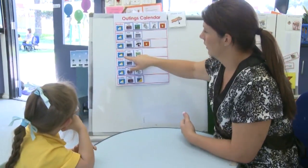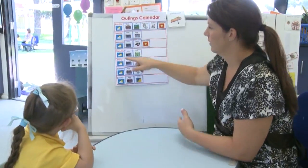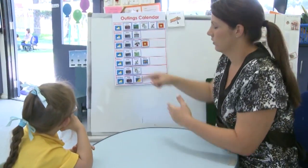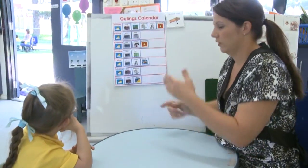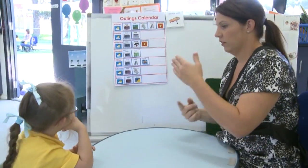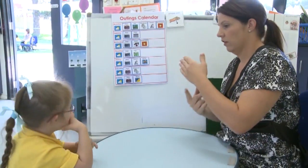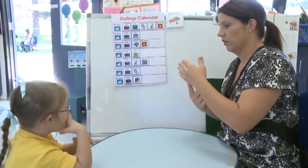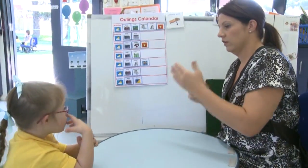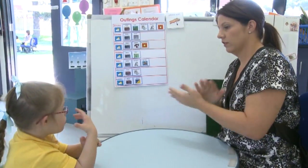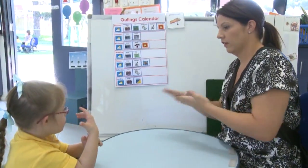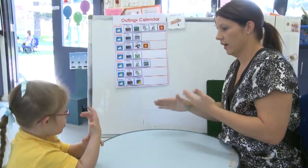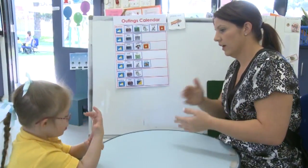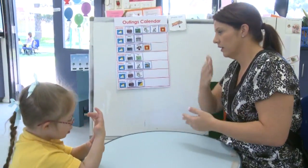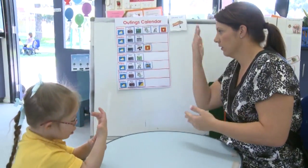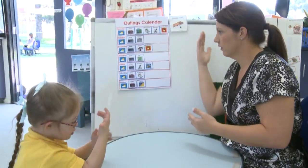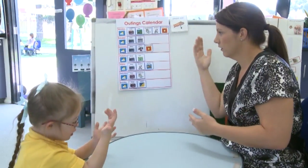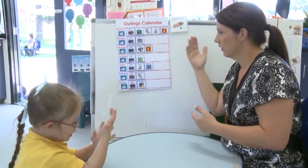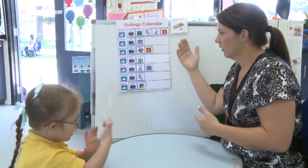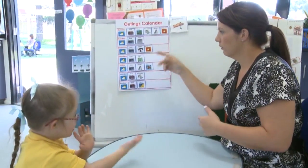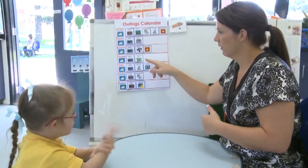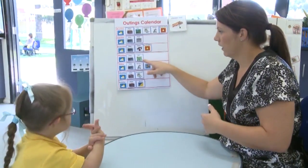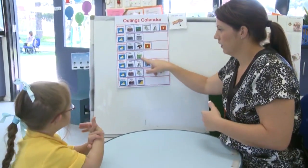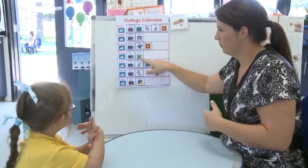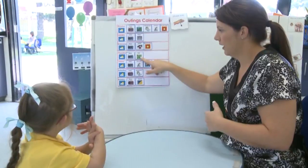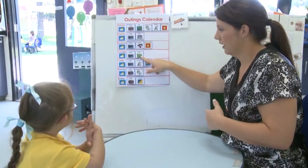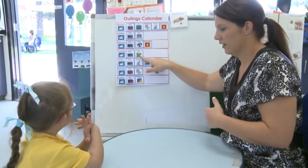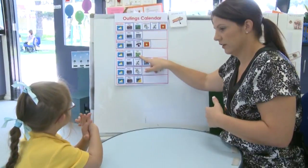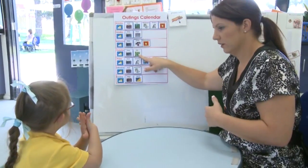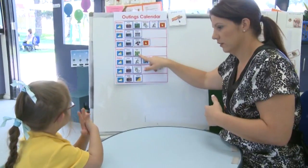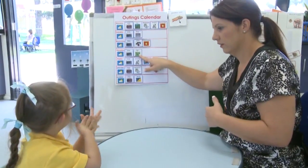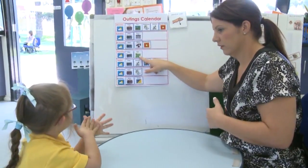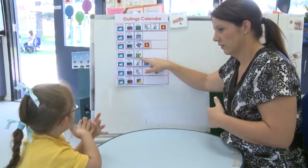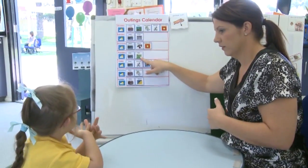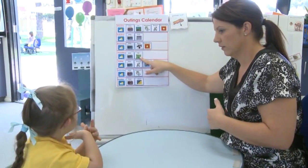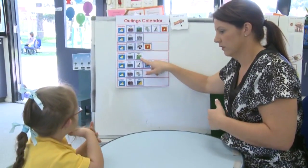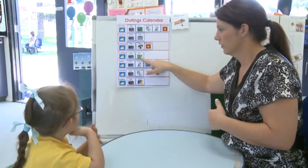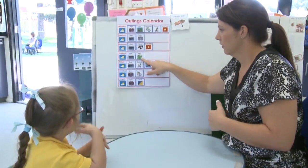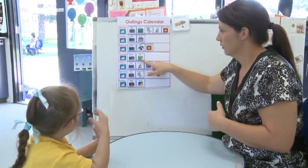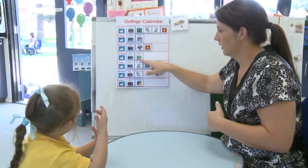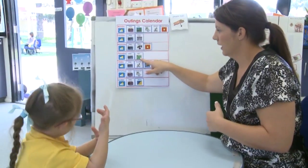Let's do Thursday. Remember, the focus is not the visual system, but the interaction that happens around